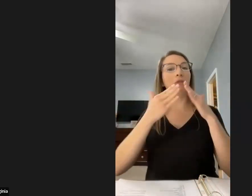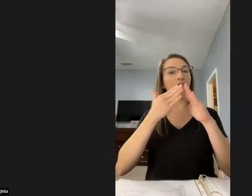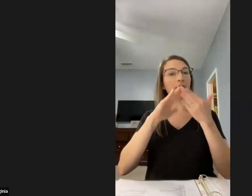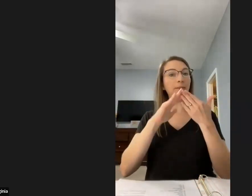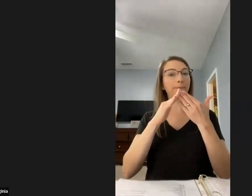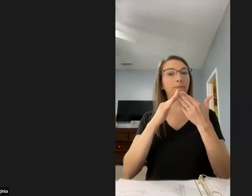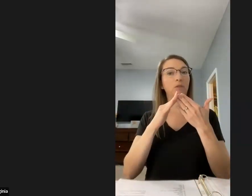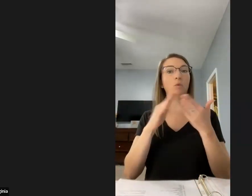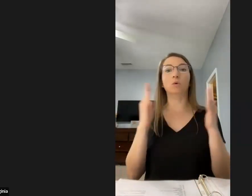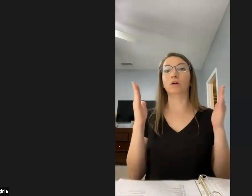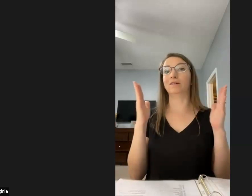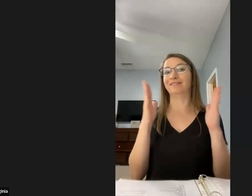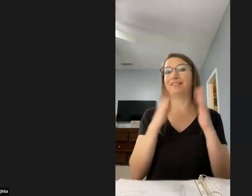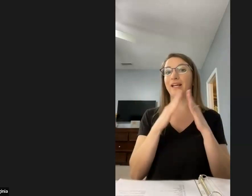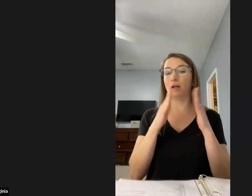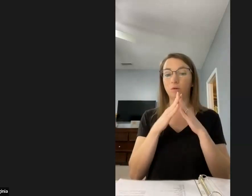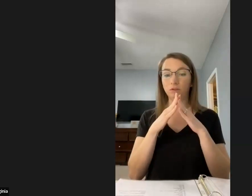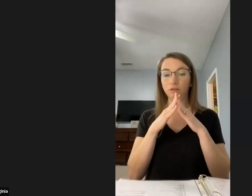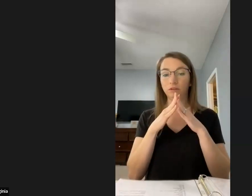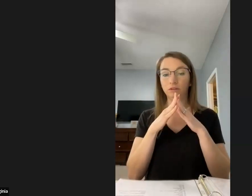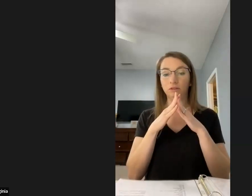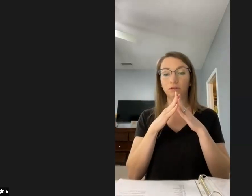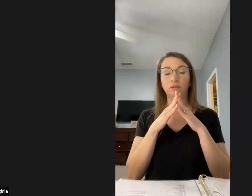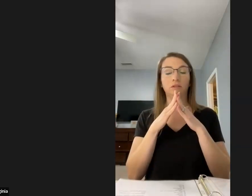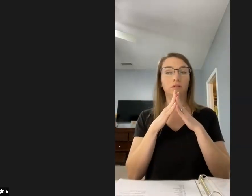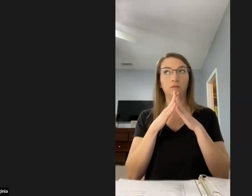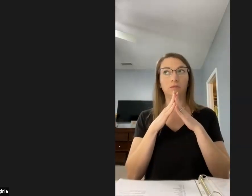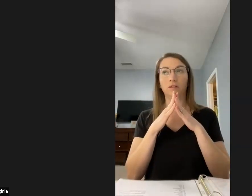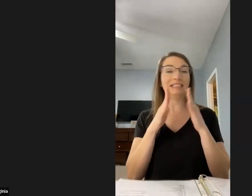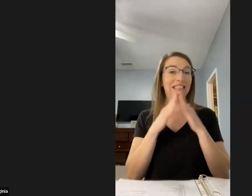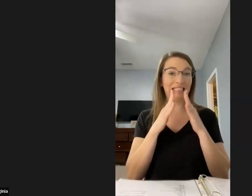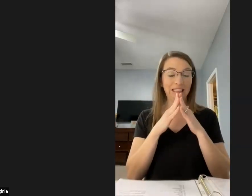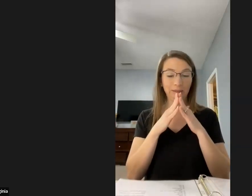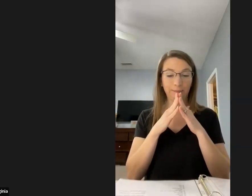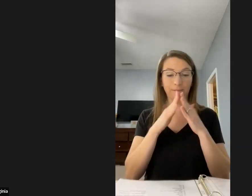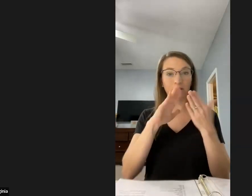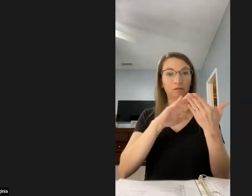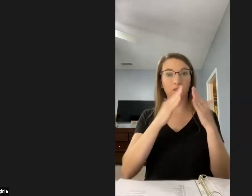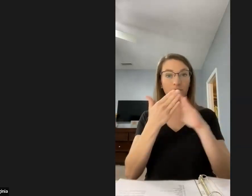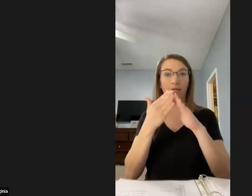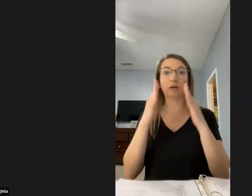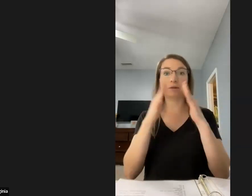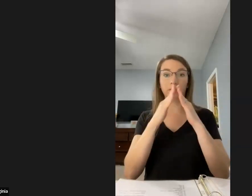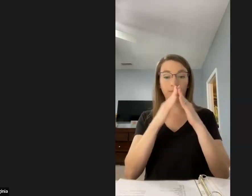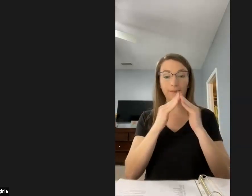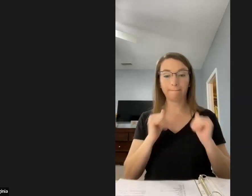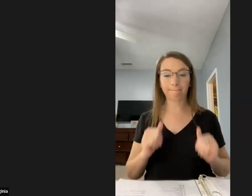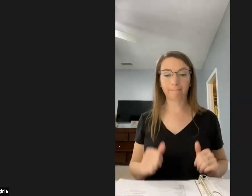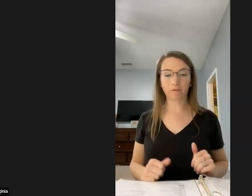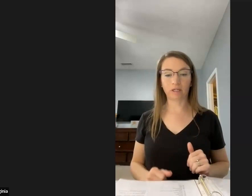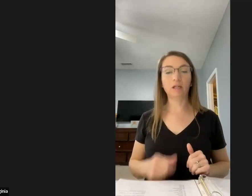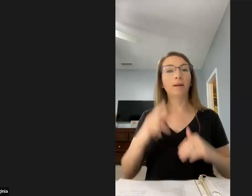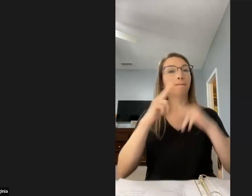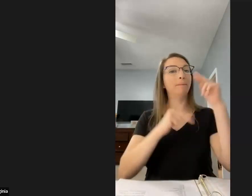community or town or city. So this way or this way. Okay.